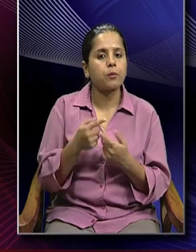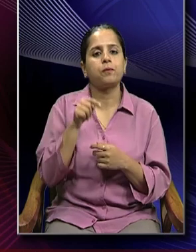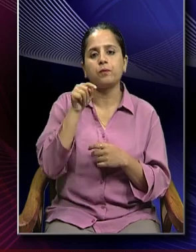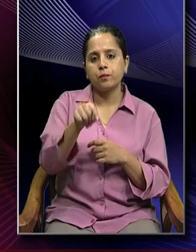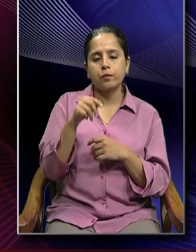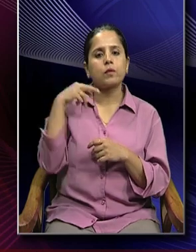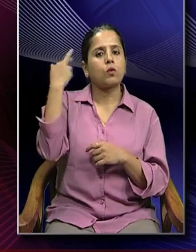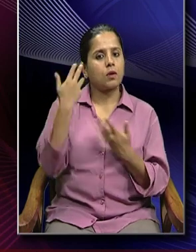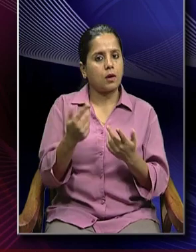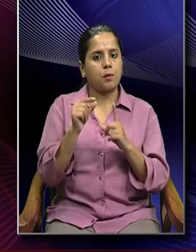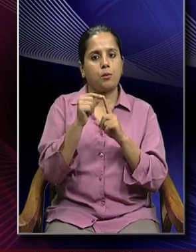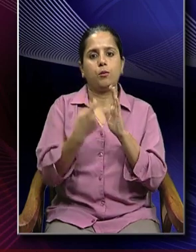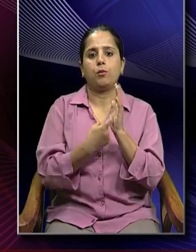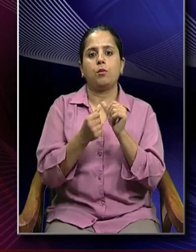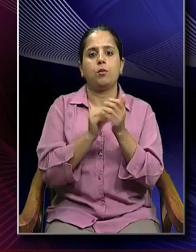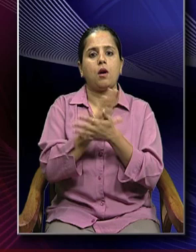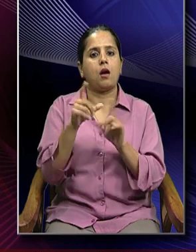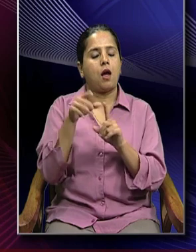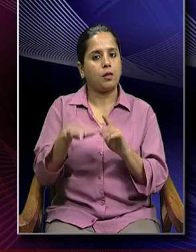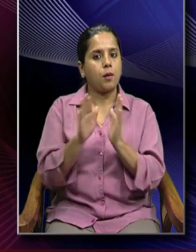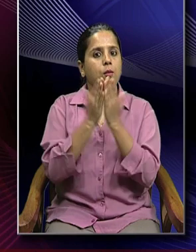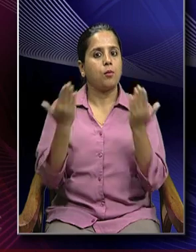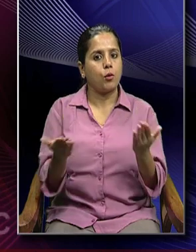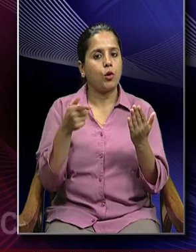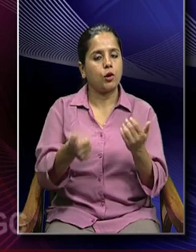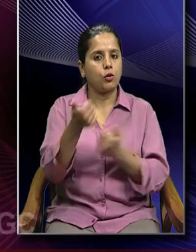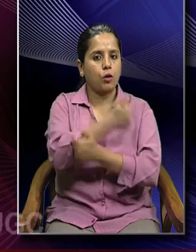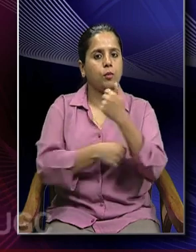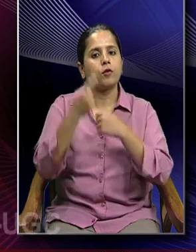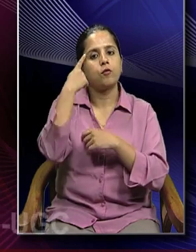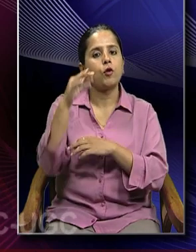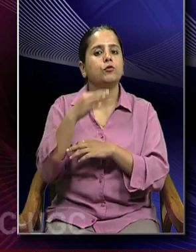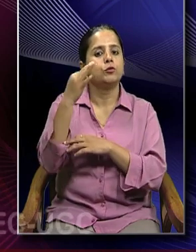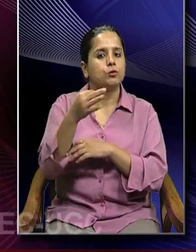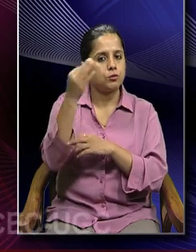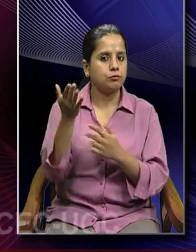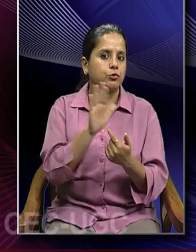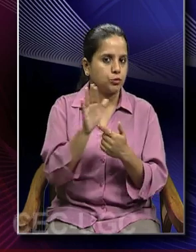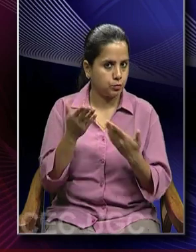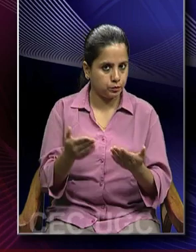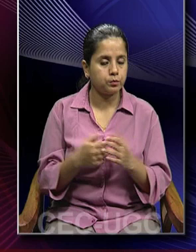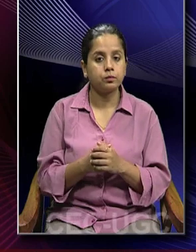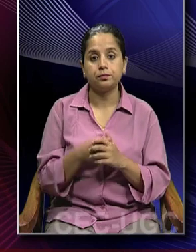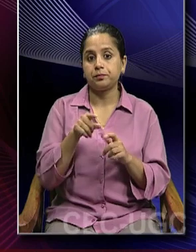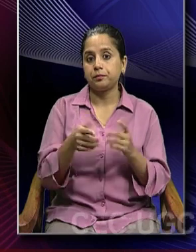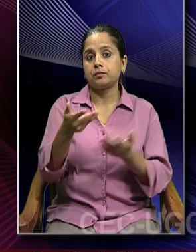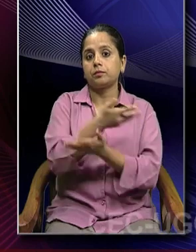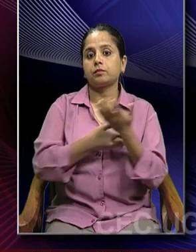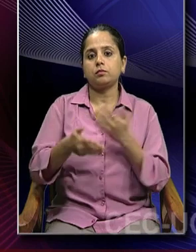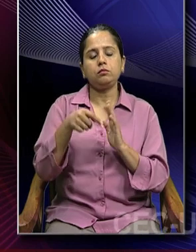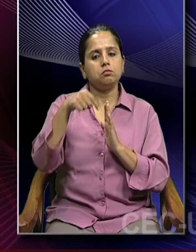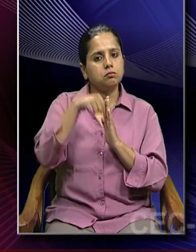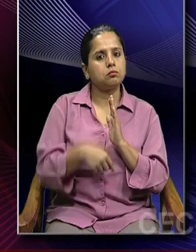why Prahlad also came up with a book called Competing for the Future, and there it is discussed in great